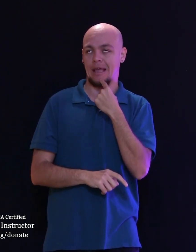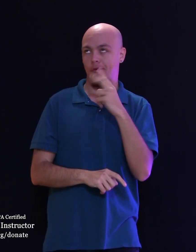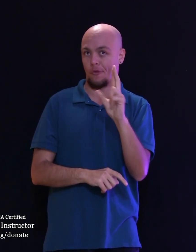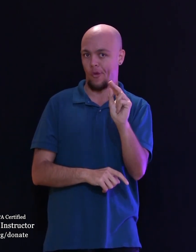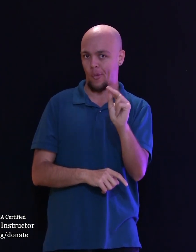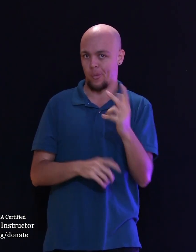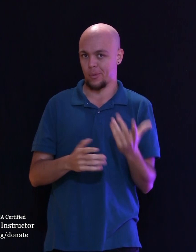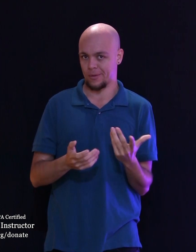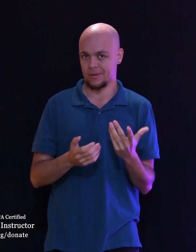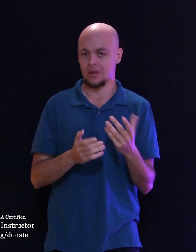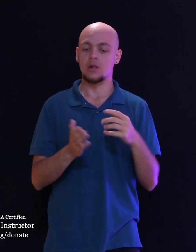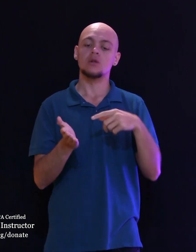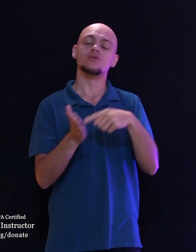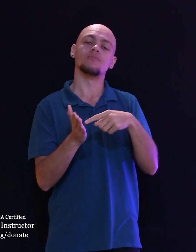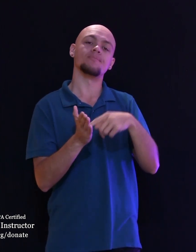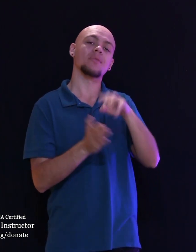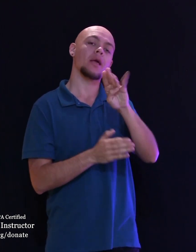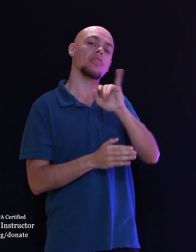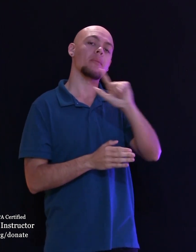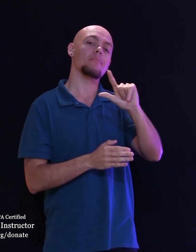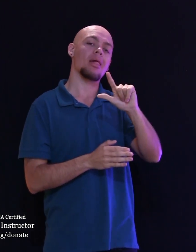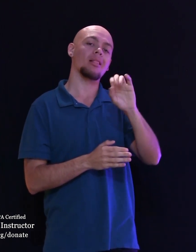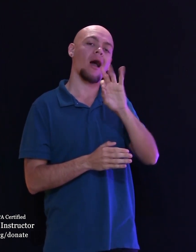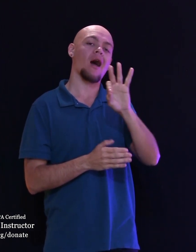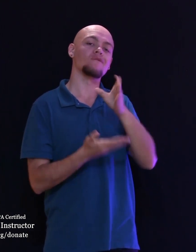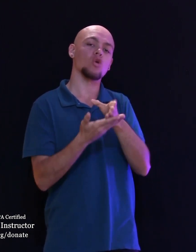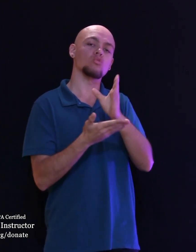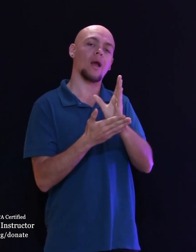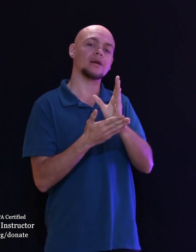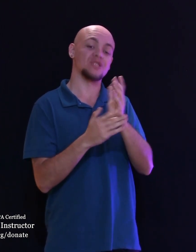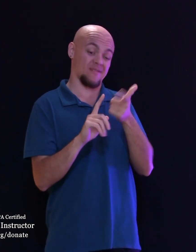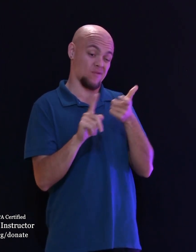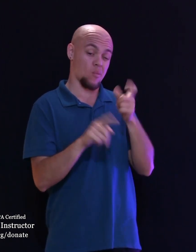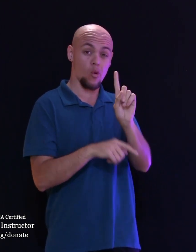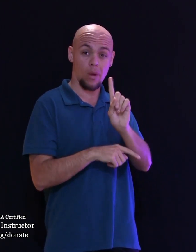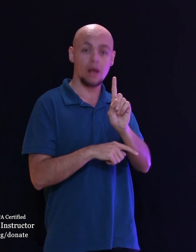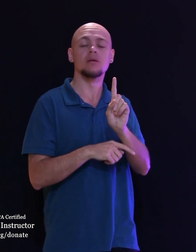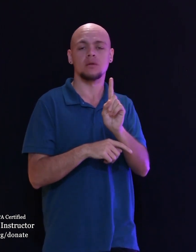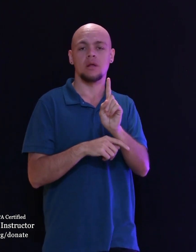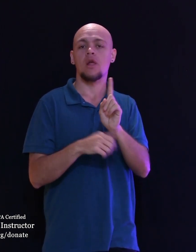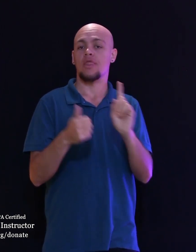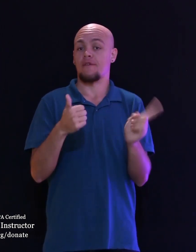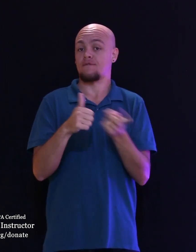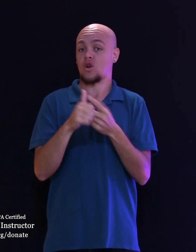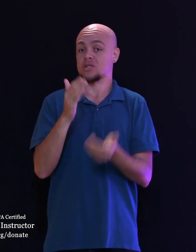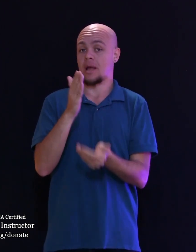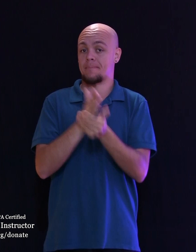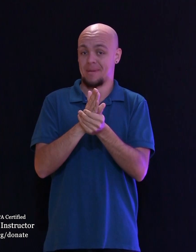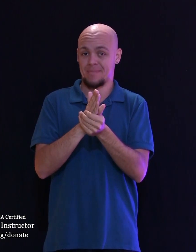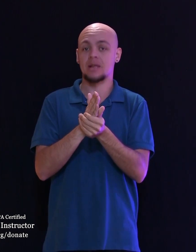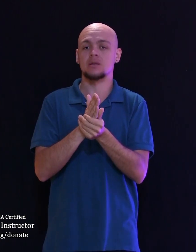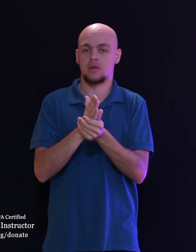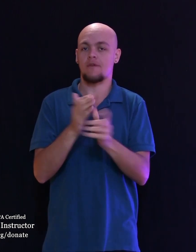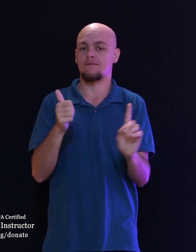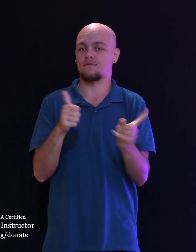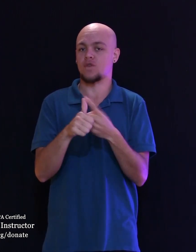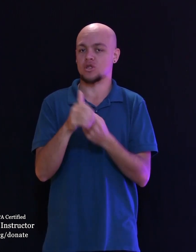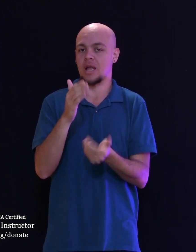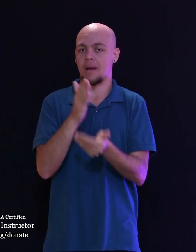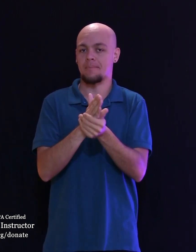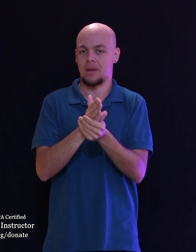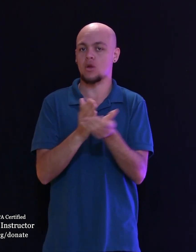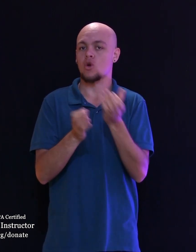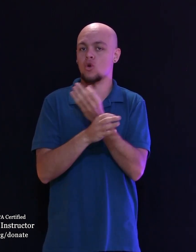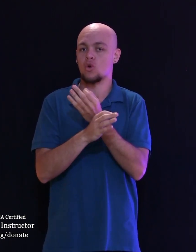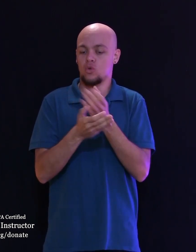right, so talking about the Bill of Rights, where do we get our religious freedom? It's in the First Amendment. That's part of your First Amendment rights, along with